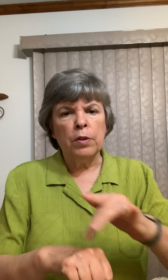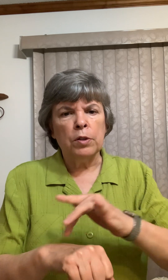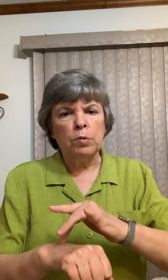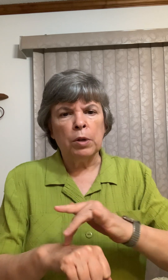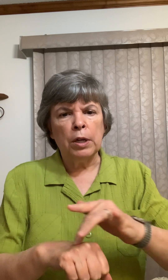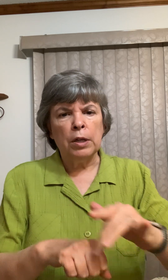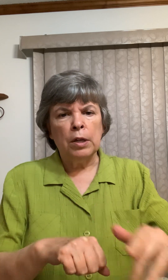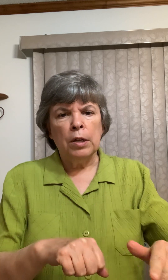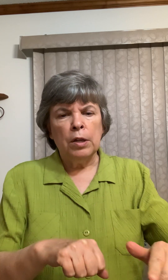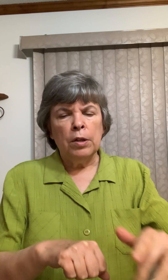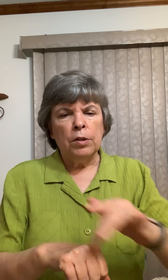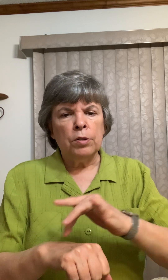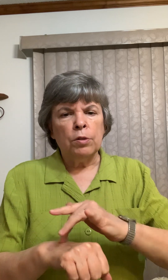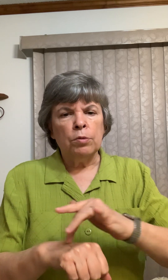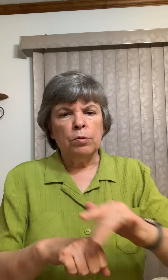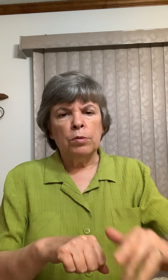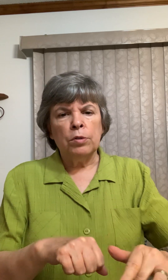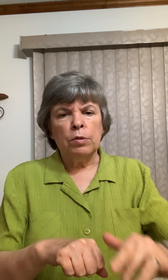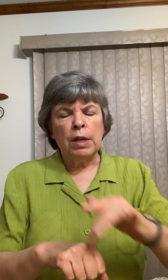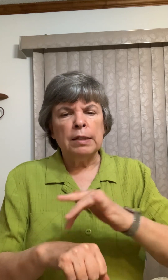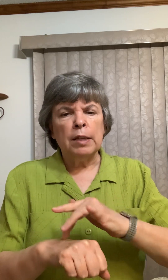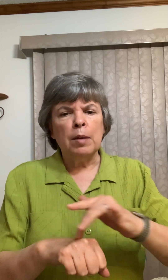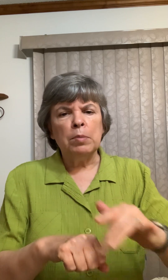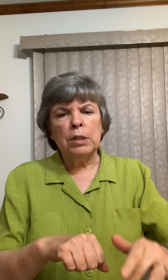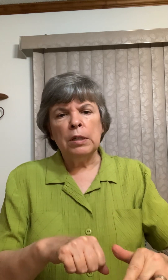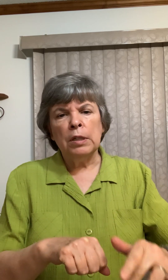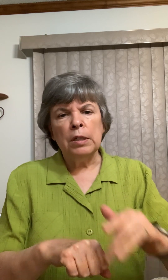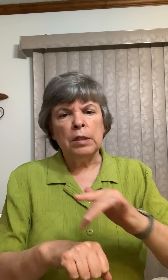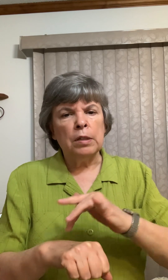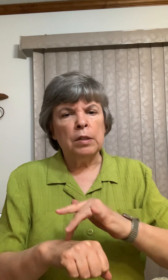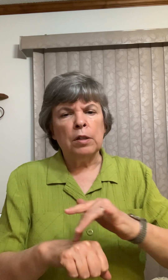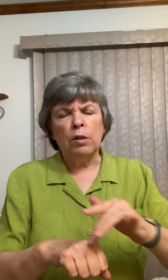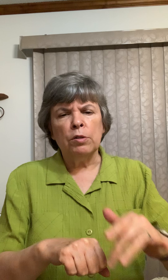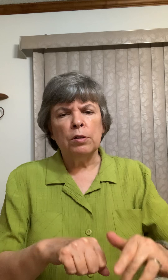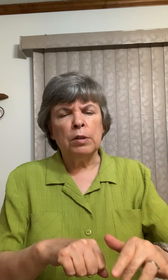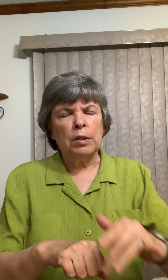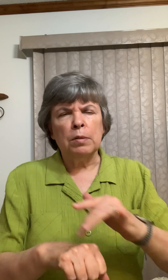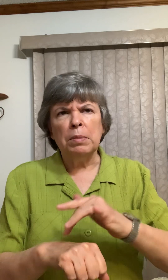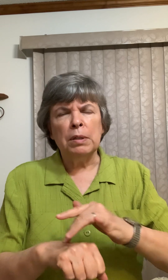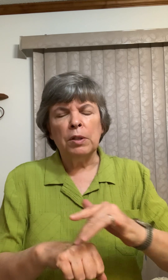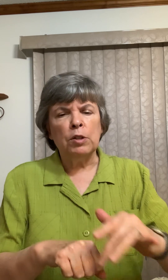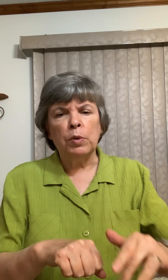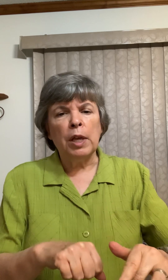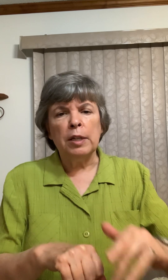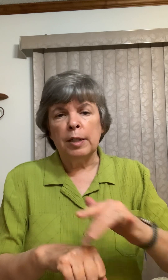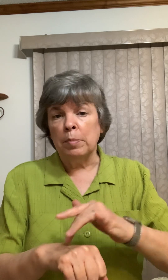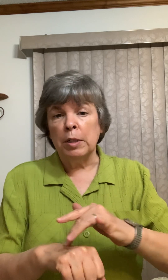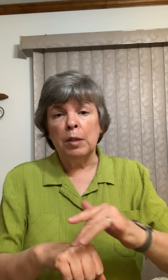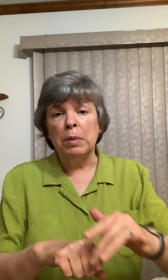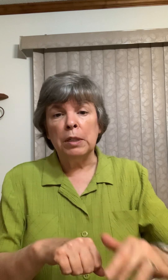this way. So that's empty. It can mean things related to empty. It can mean